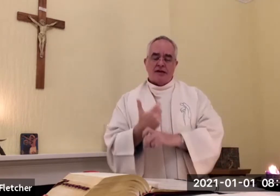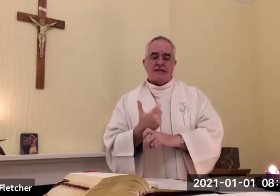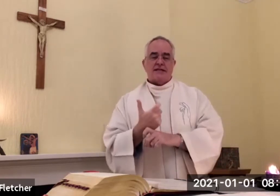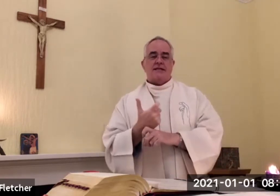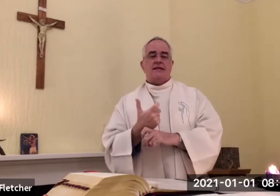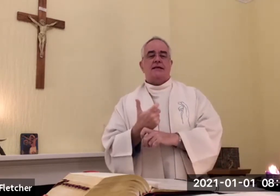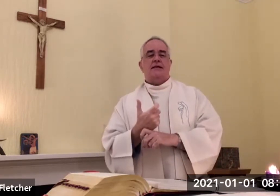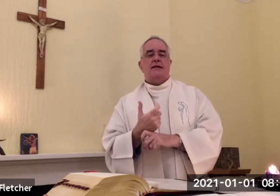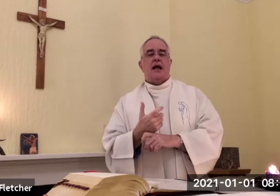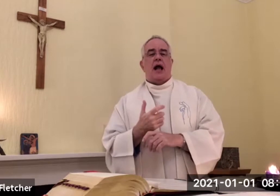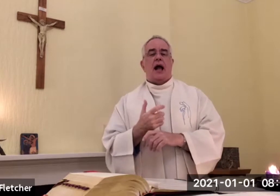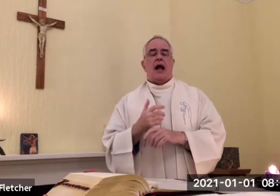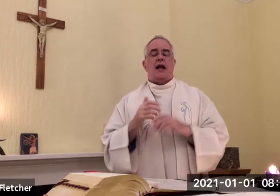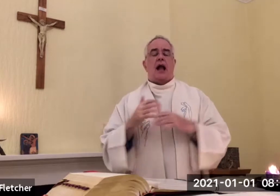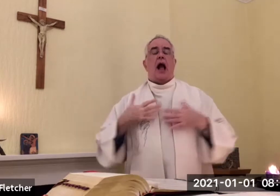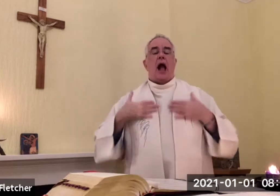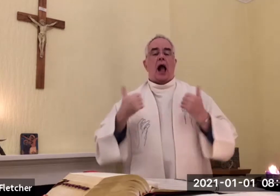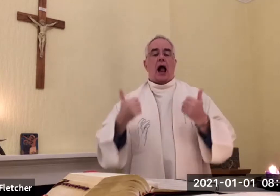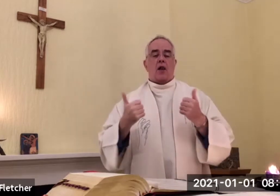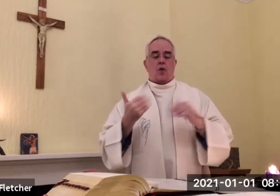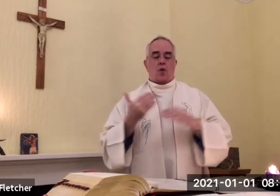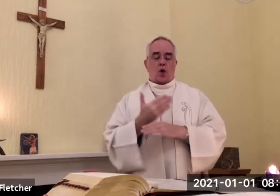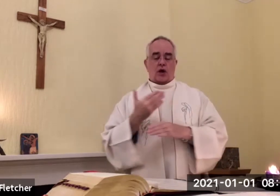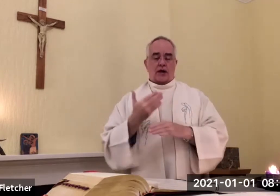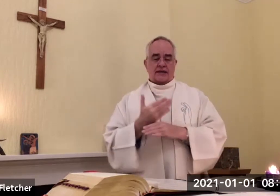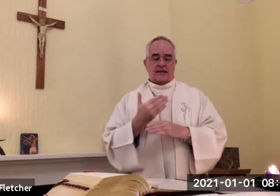carers, and health workers.